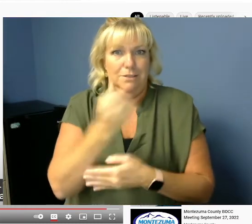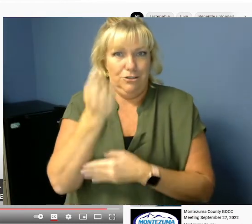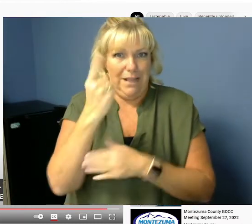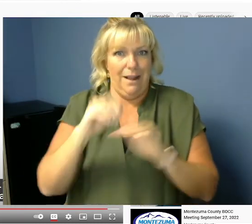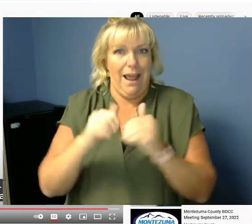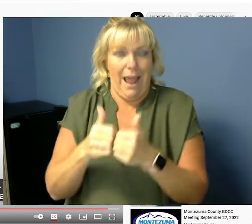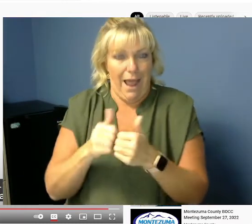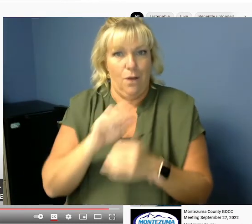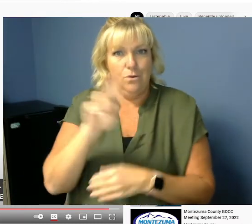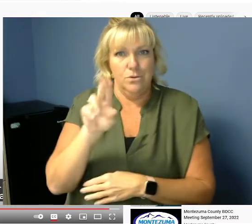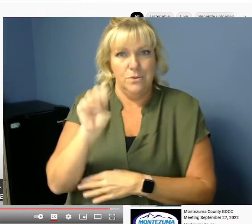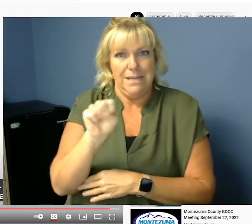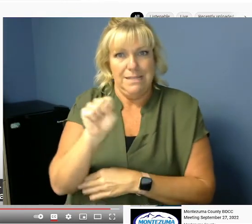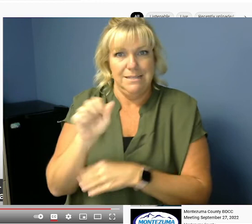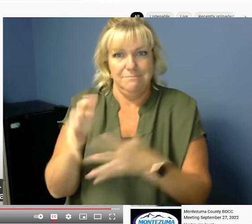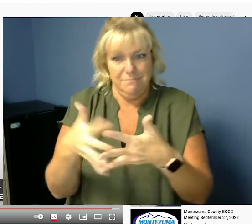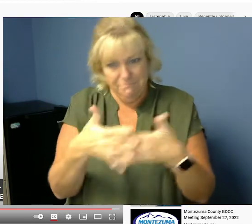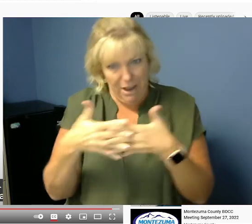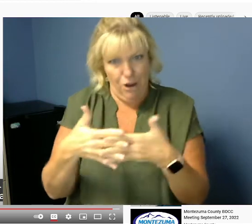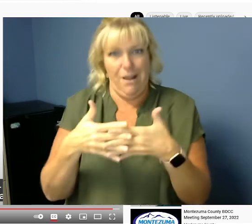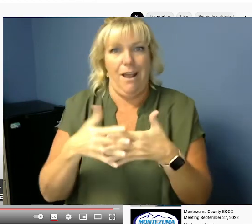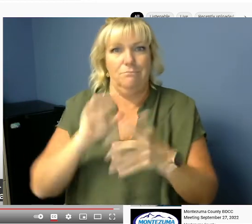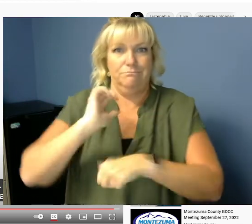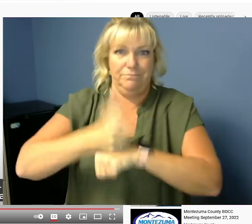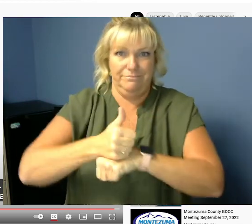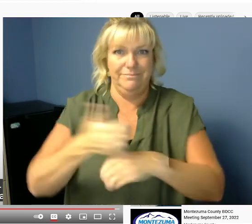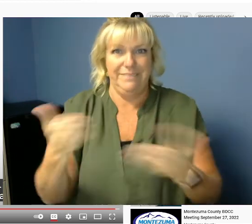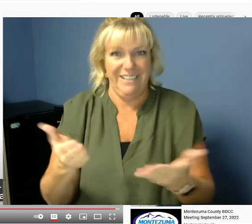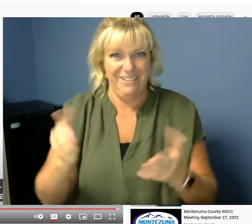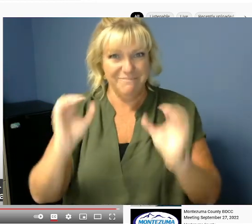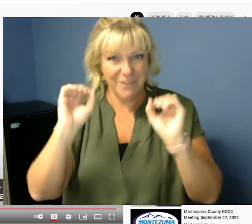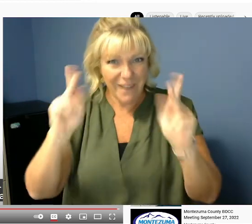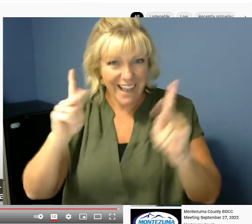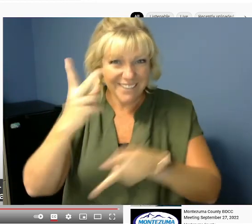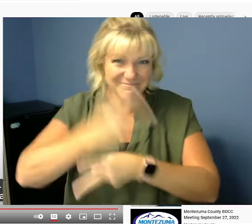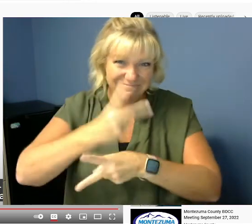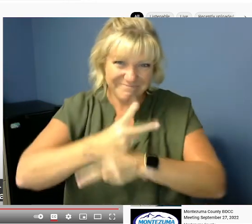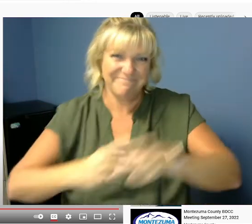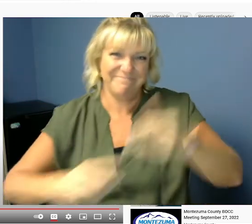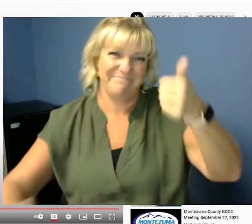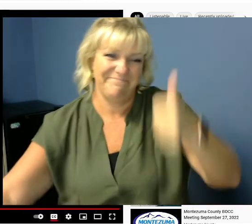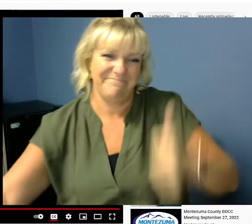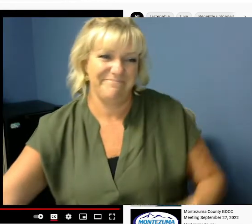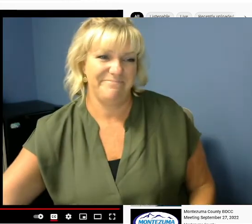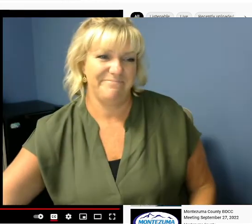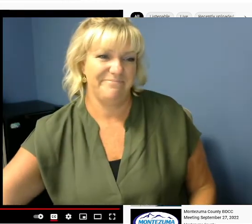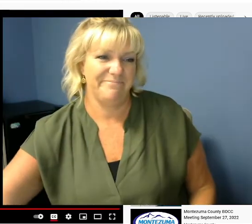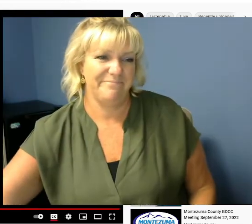who we are in the United States. All right, I hope you're doing well. Take care.